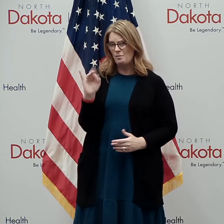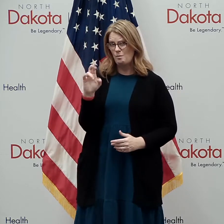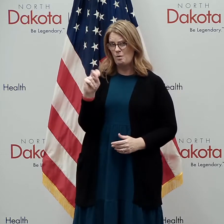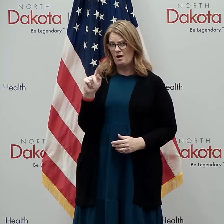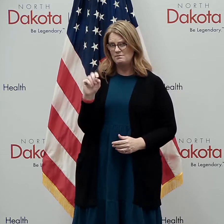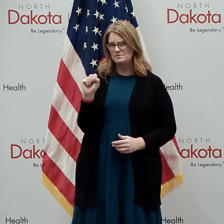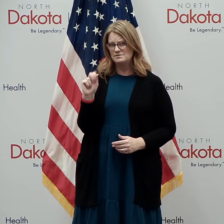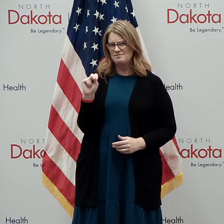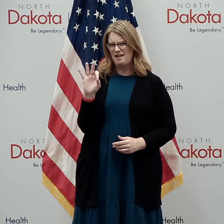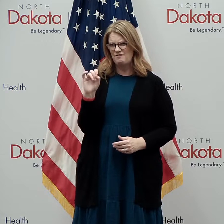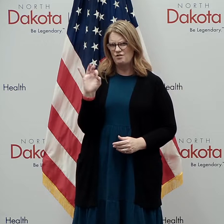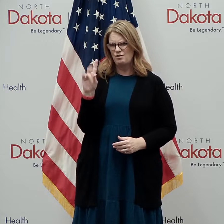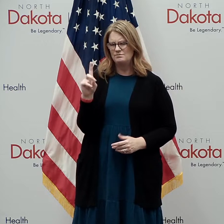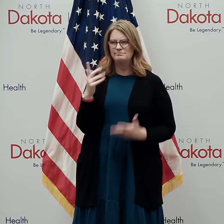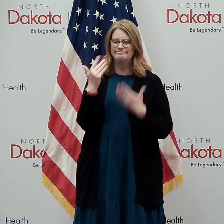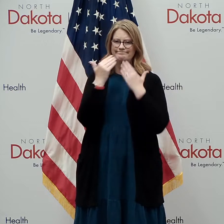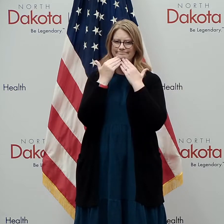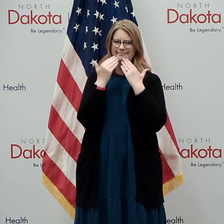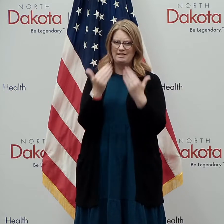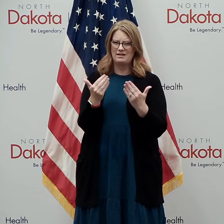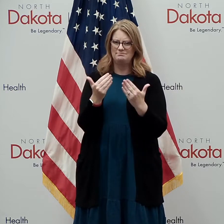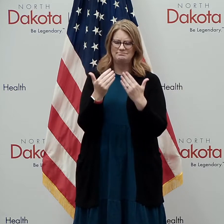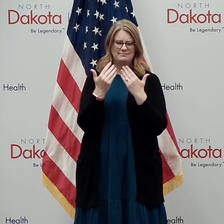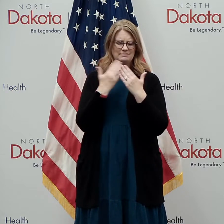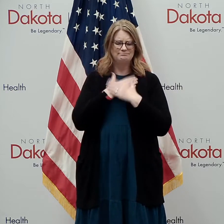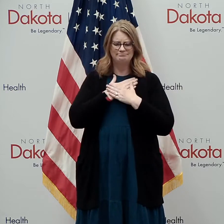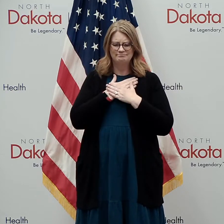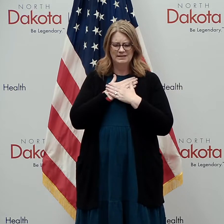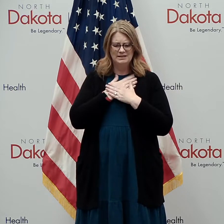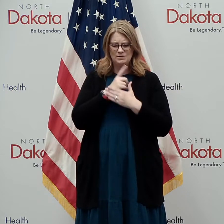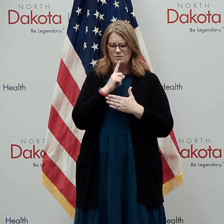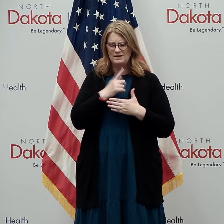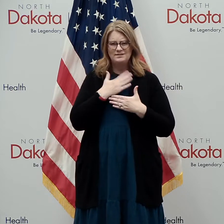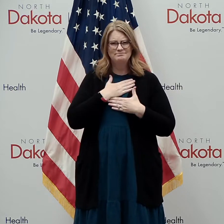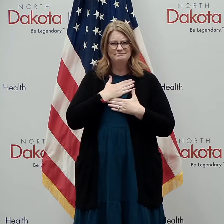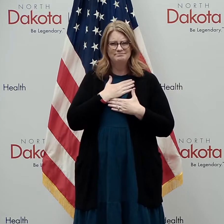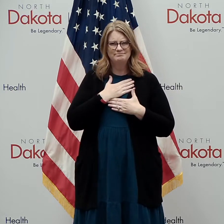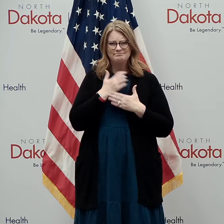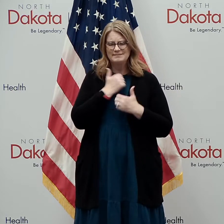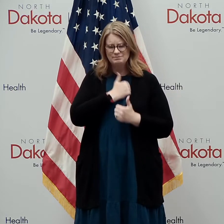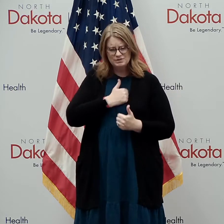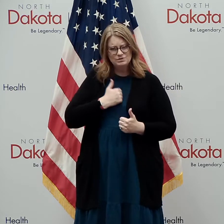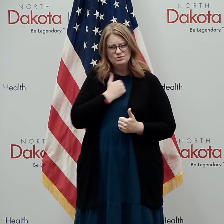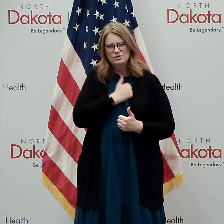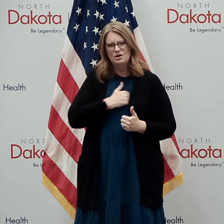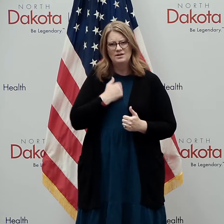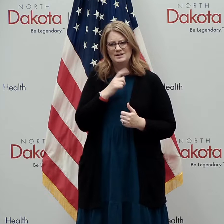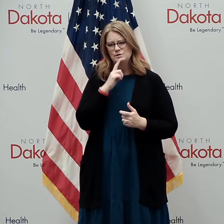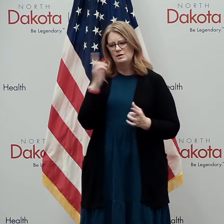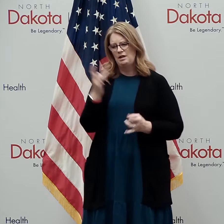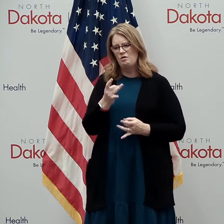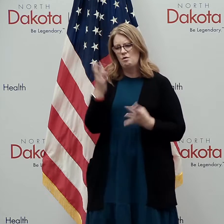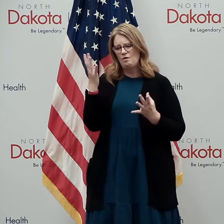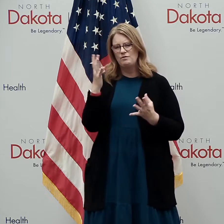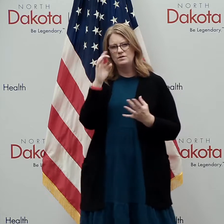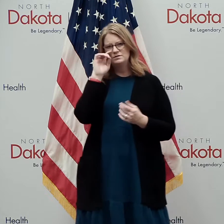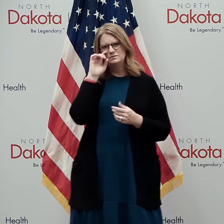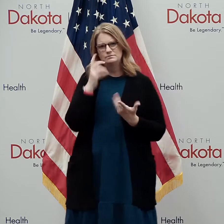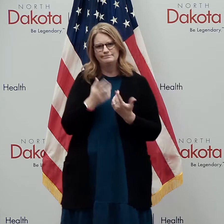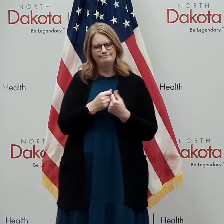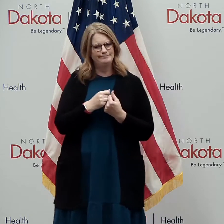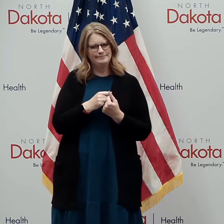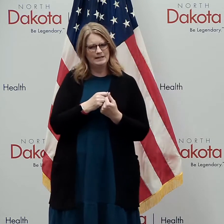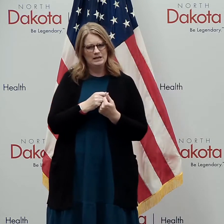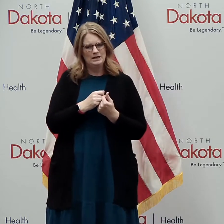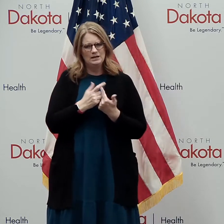to the families and friends, because regardless of age or circumstance, it's always an awful thing to lose a